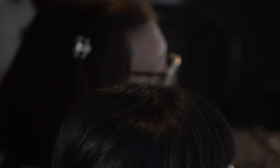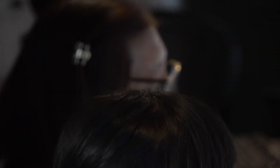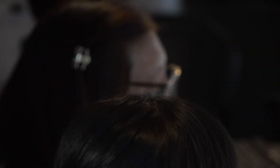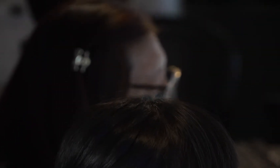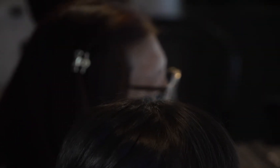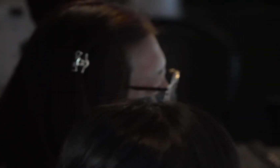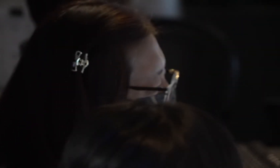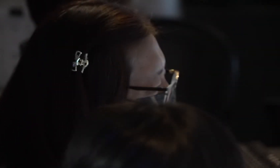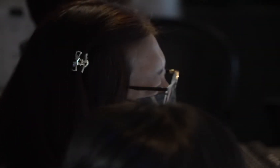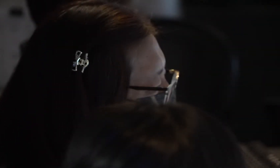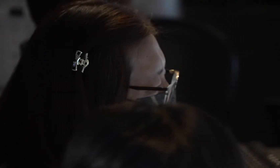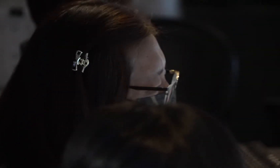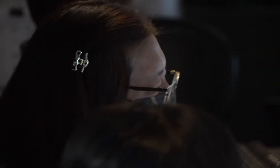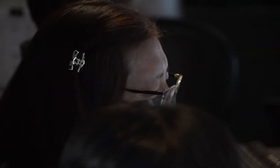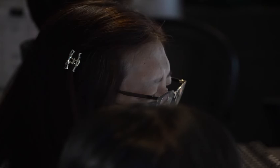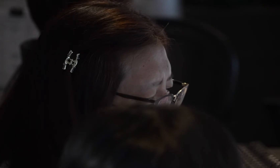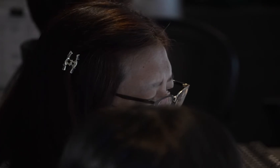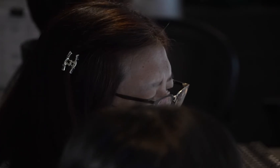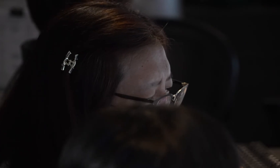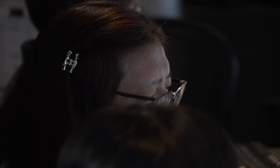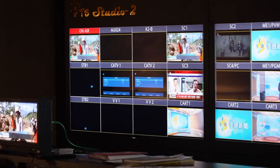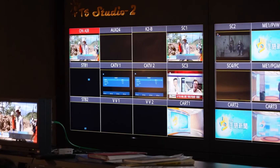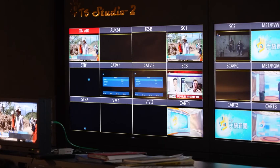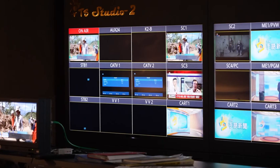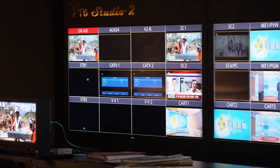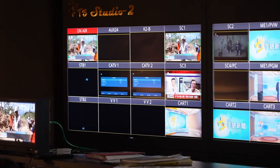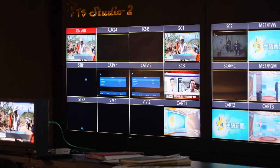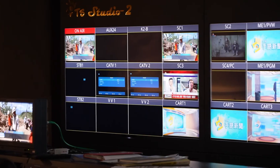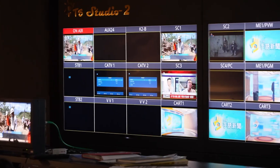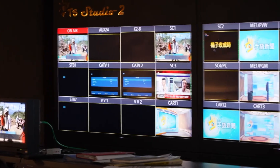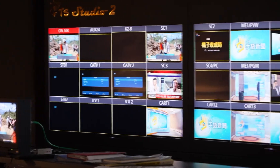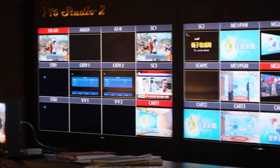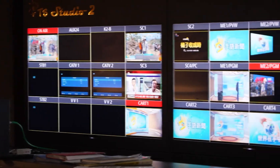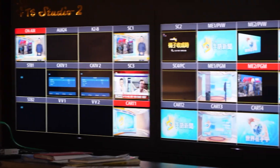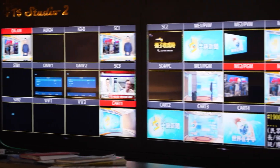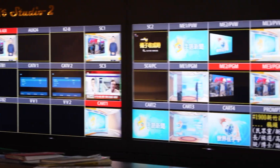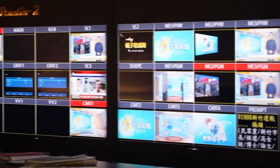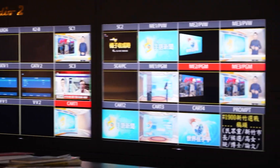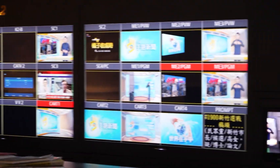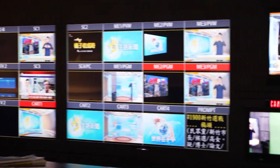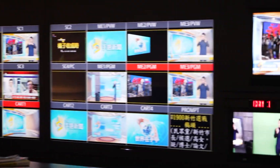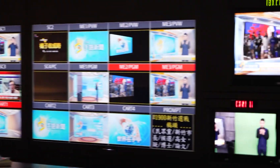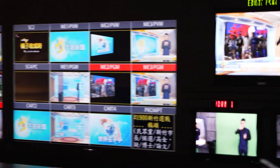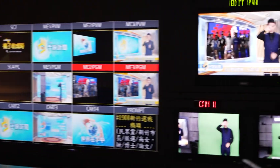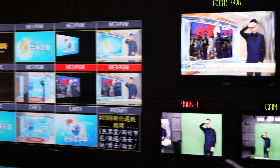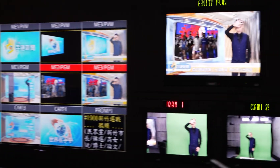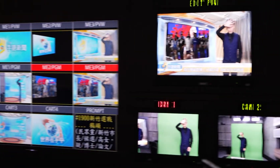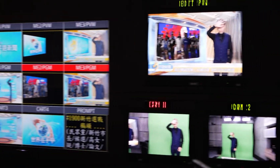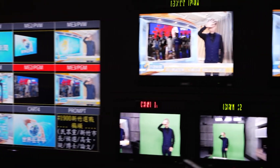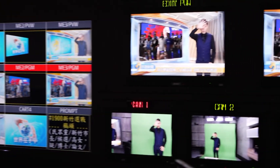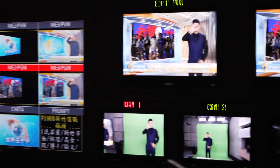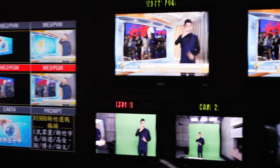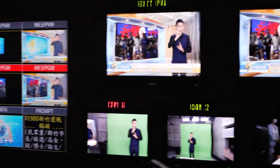all of the many spoken languages of Taiwan. Damon Lin and John Van Trieste for TaiwanPlus.